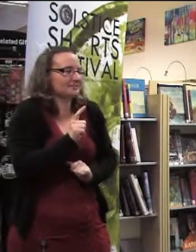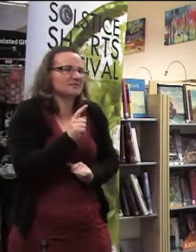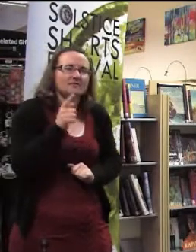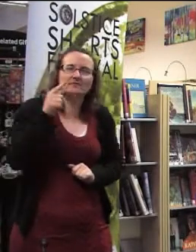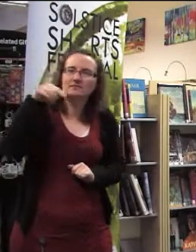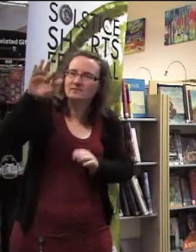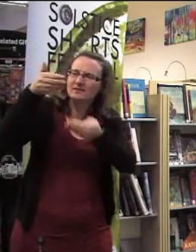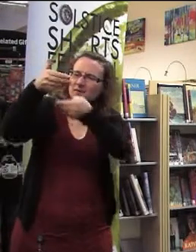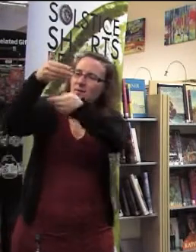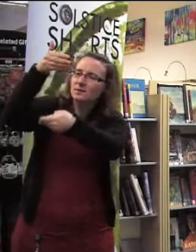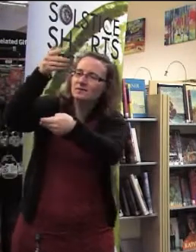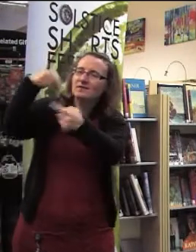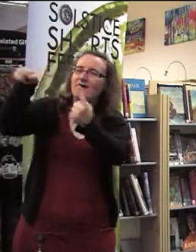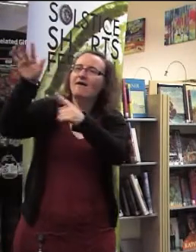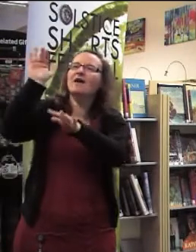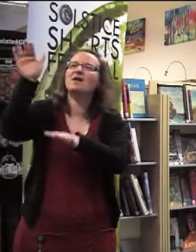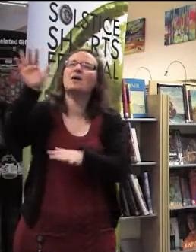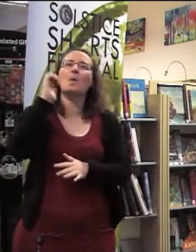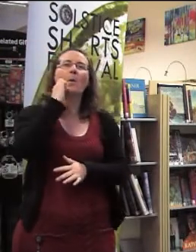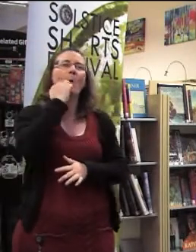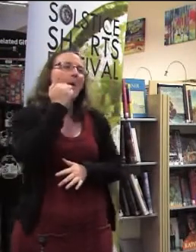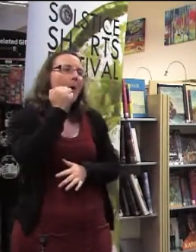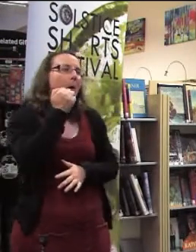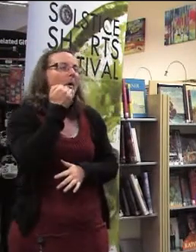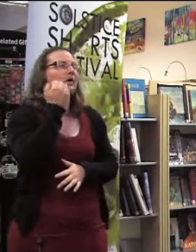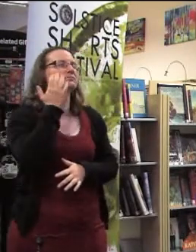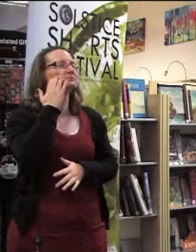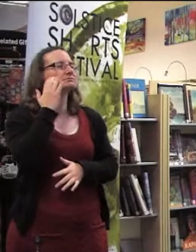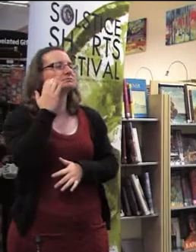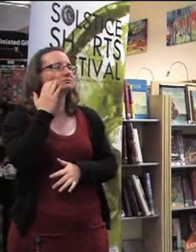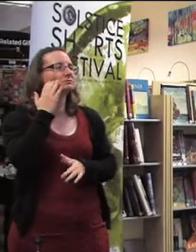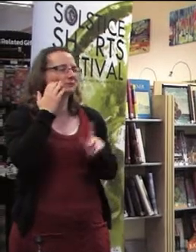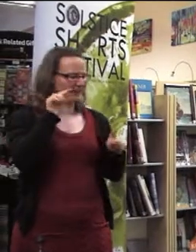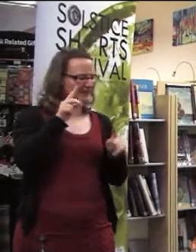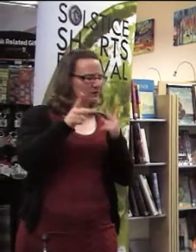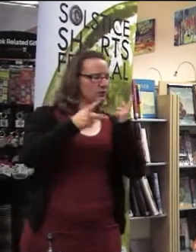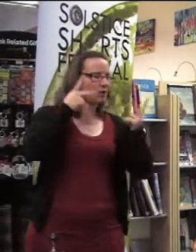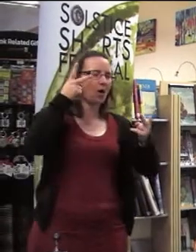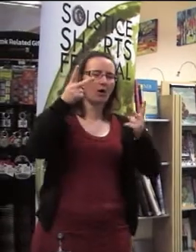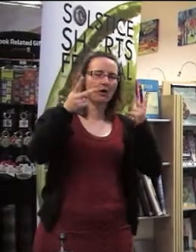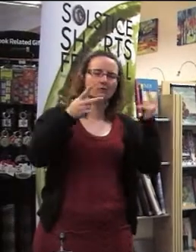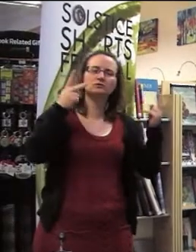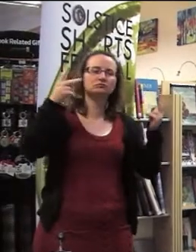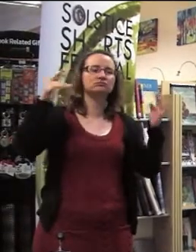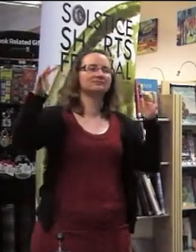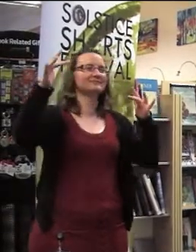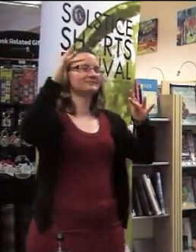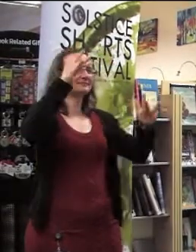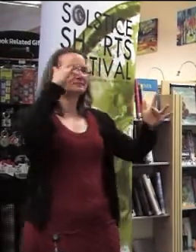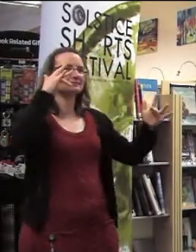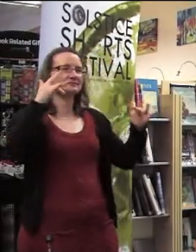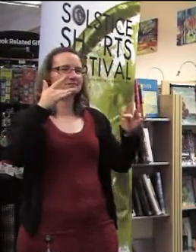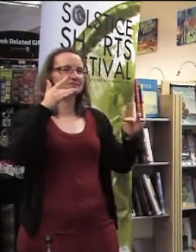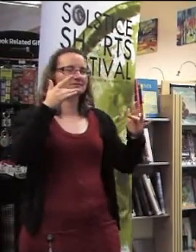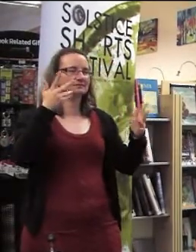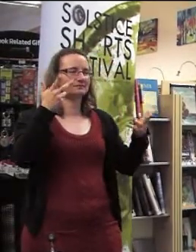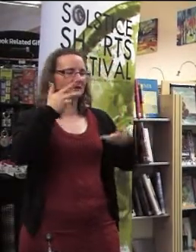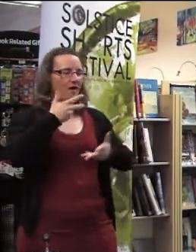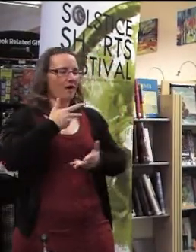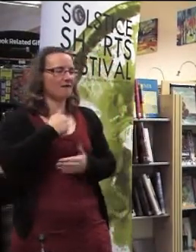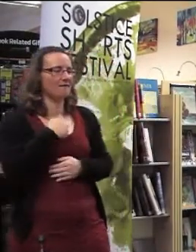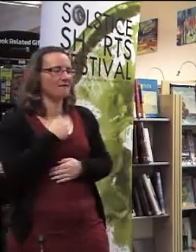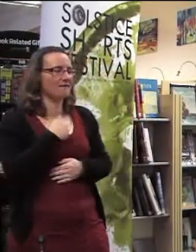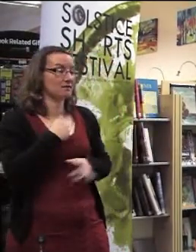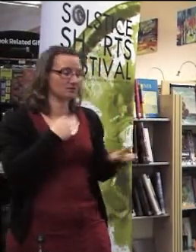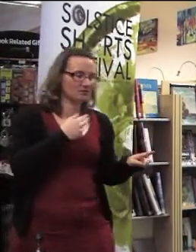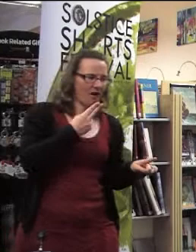windows, warm and soft. The song playing in the darkness. My aunt saying that